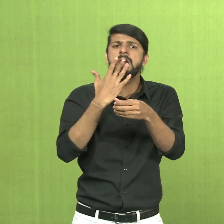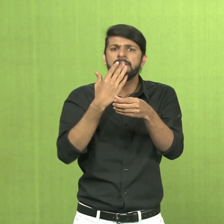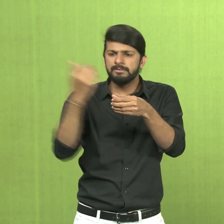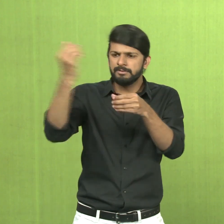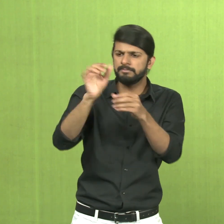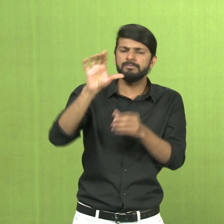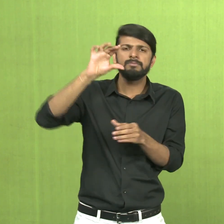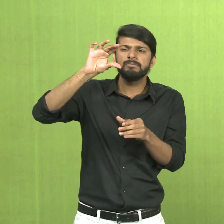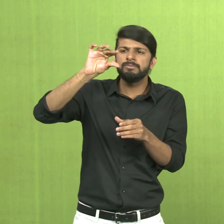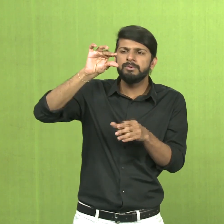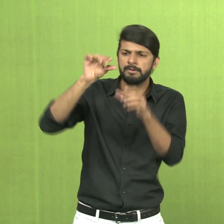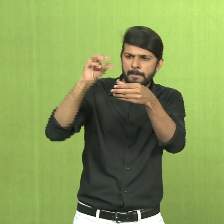it absorbs some color,